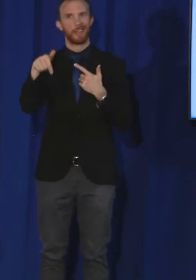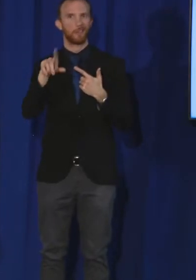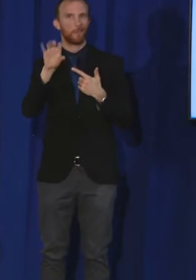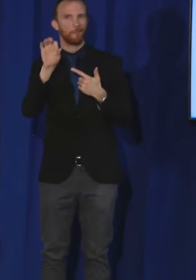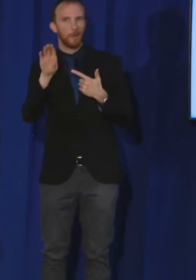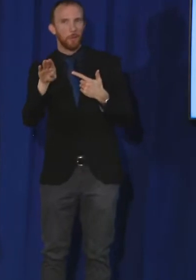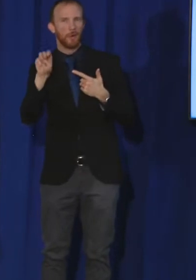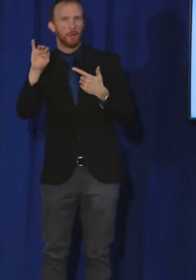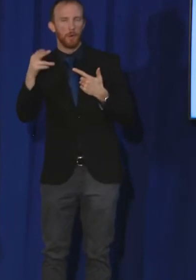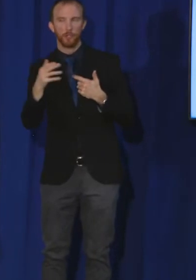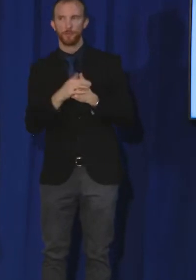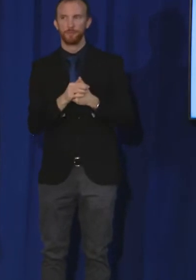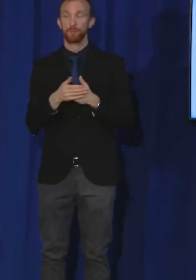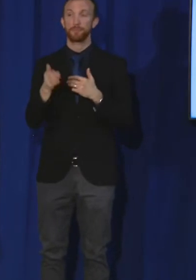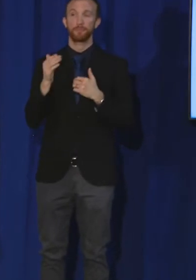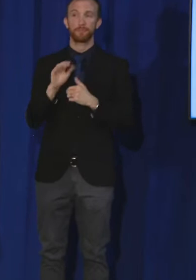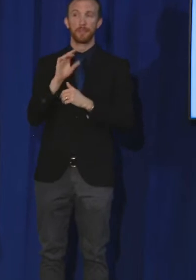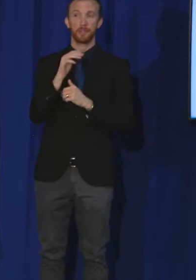from Channel 7, Kate